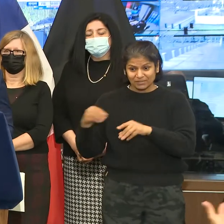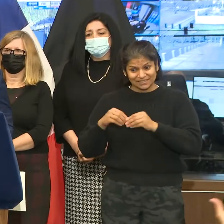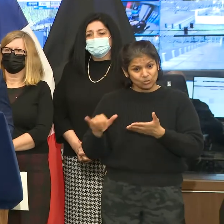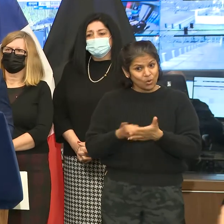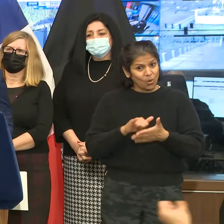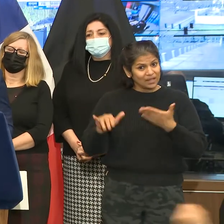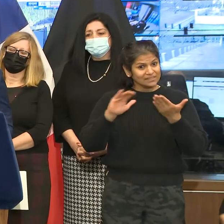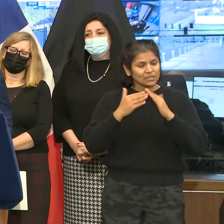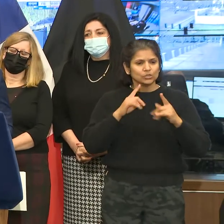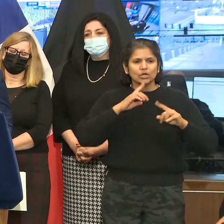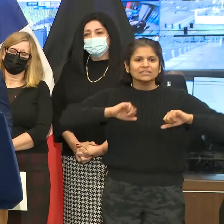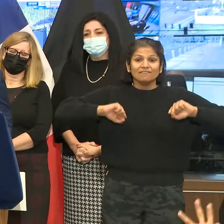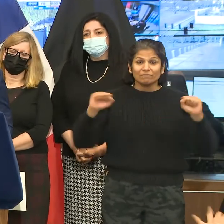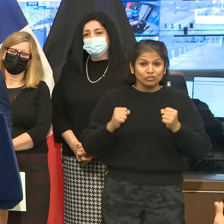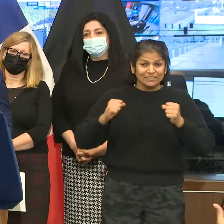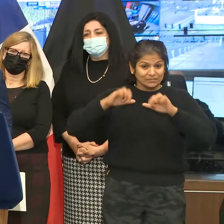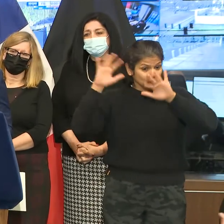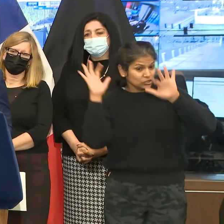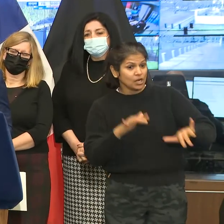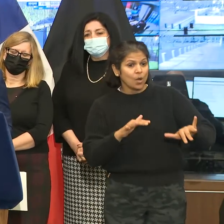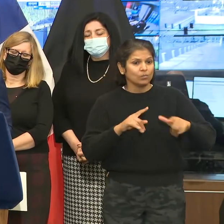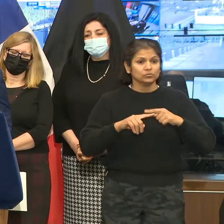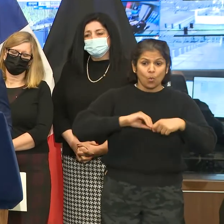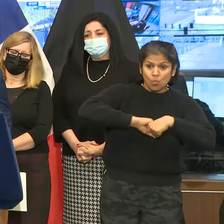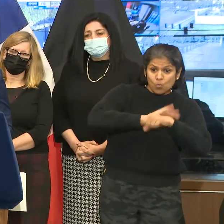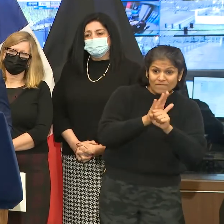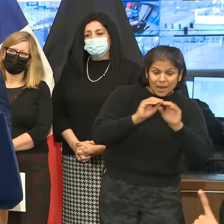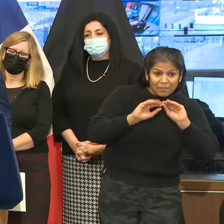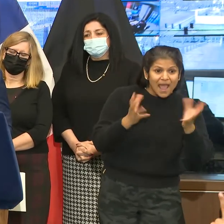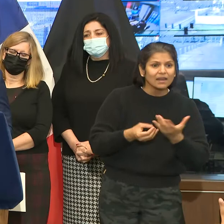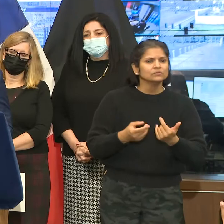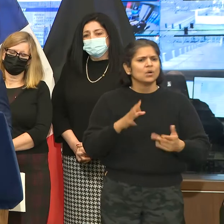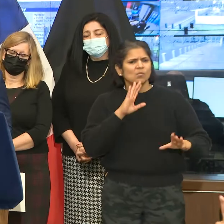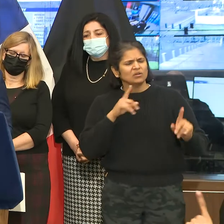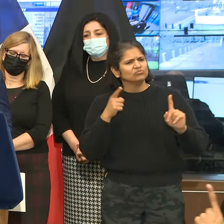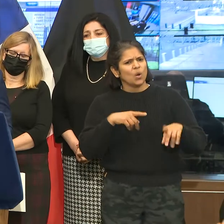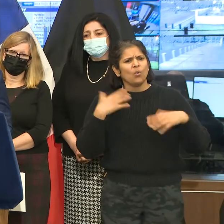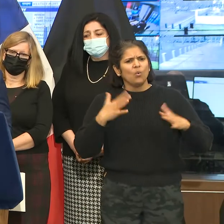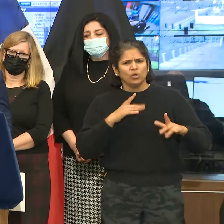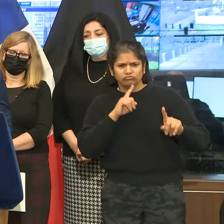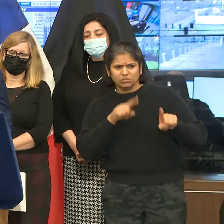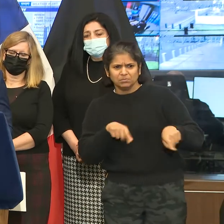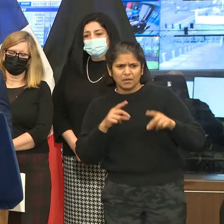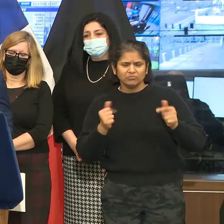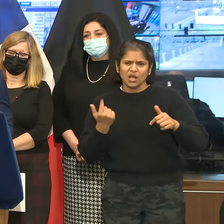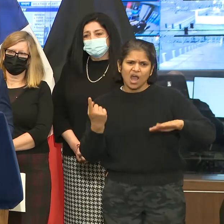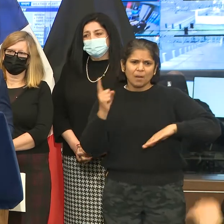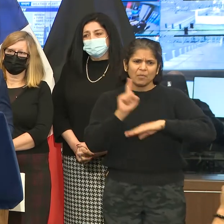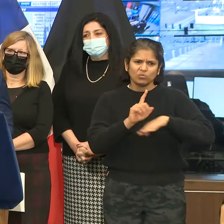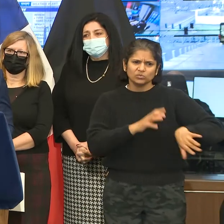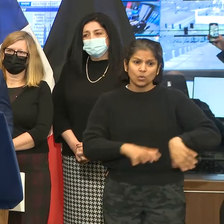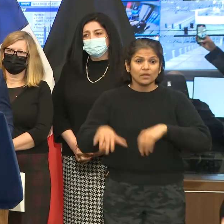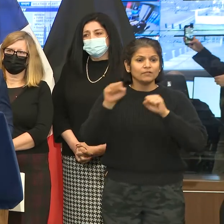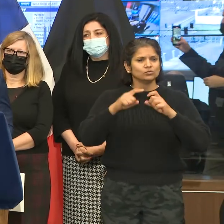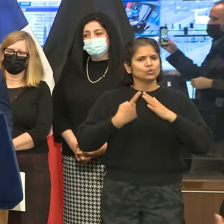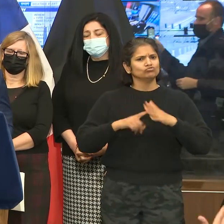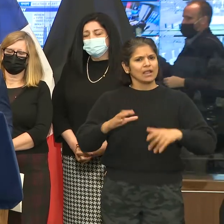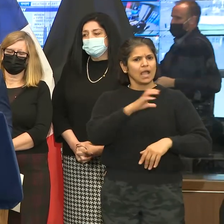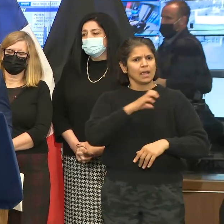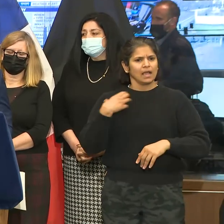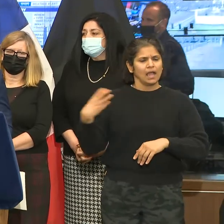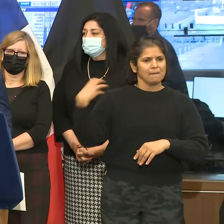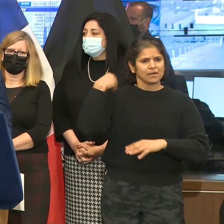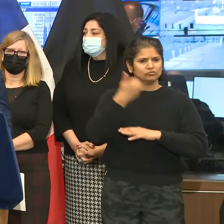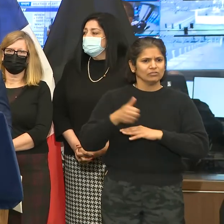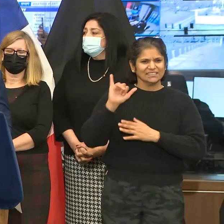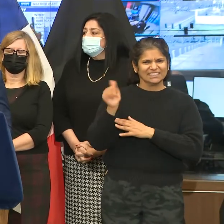COVID. She has truly responded. Taking the helm as acting commissioner on January 3rd, she has dealt with